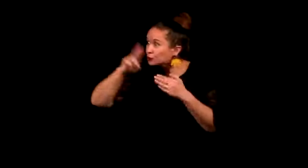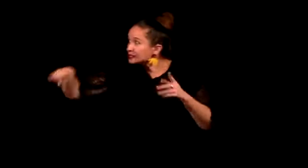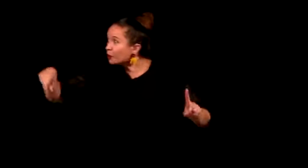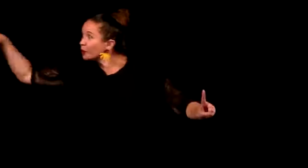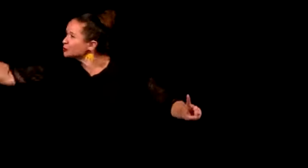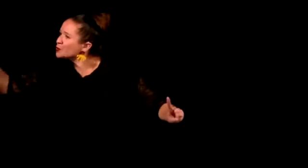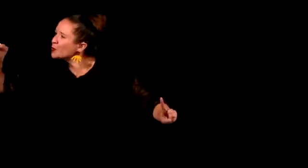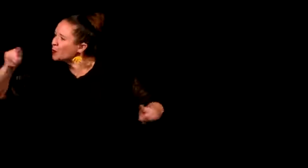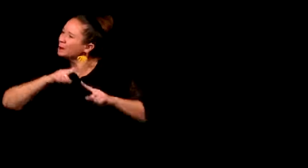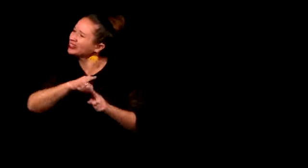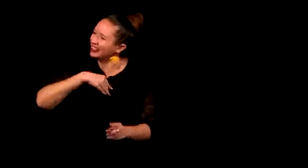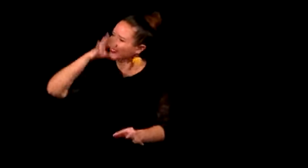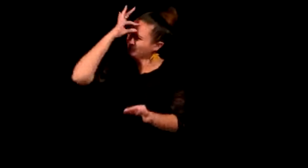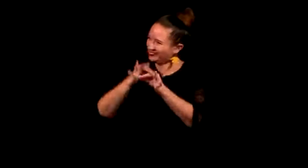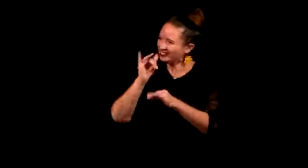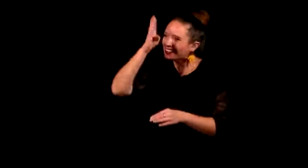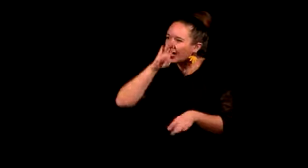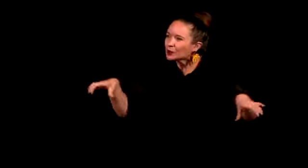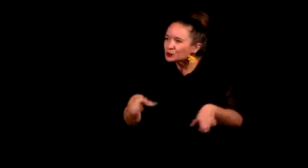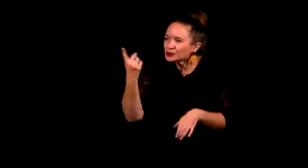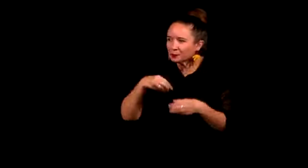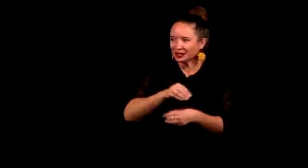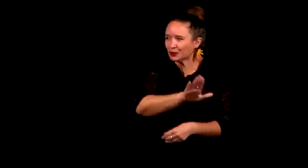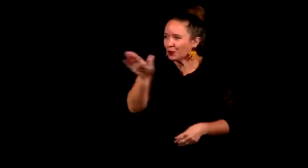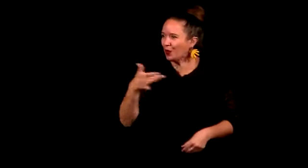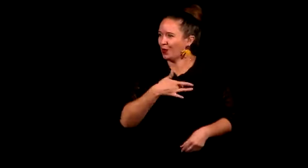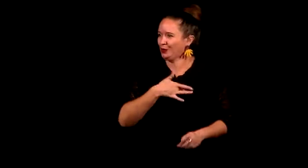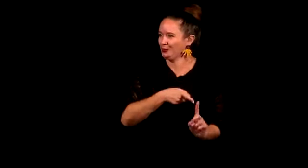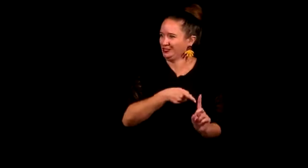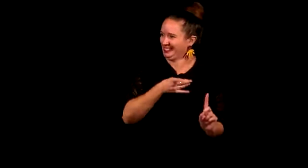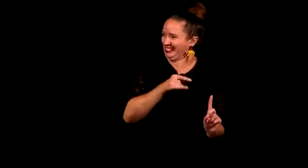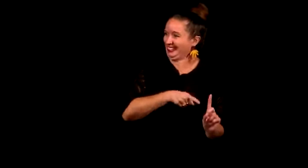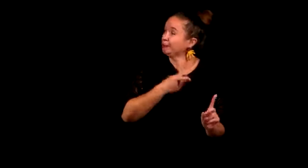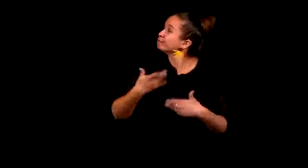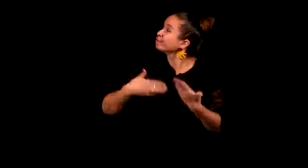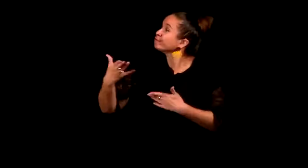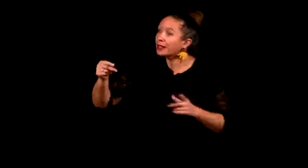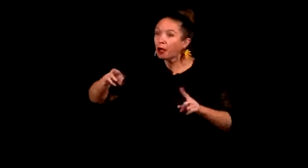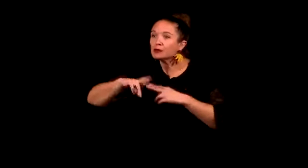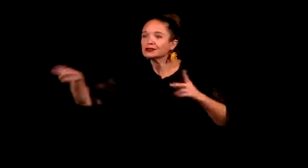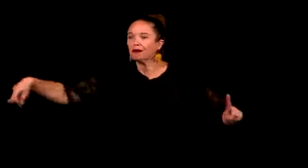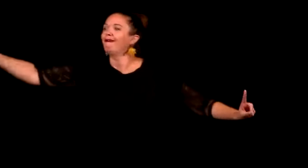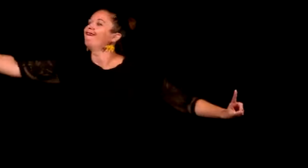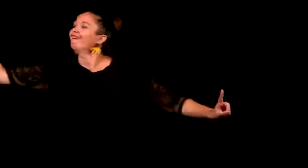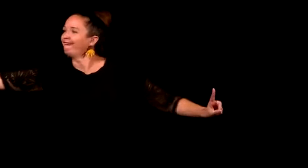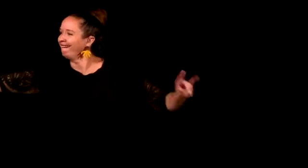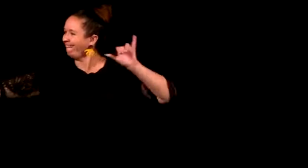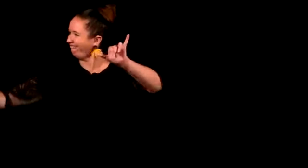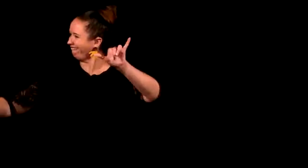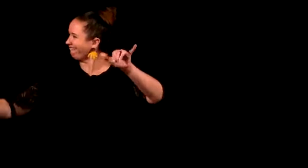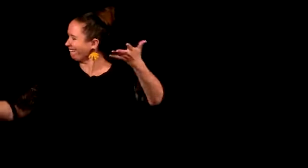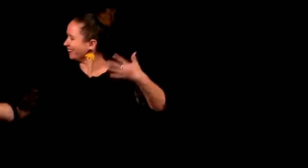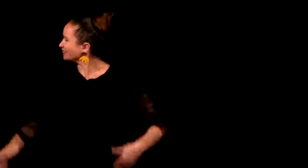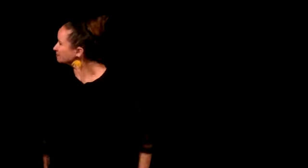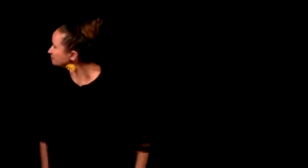he went and started this knowing he was never going to see the end result. The end result being